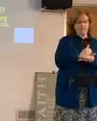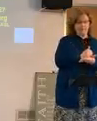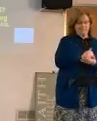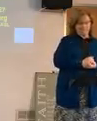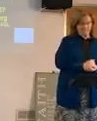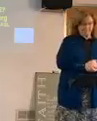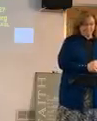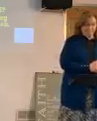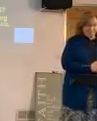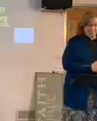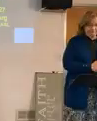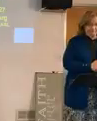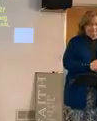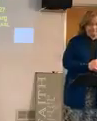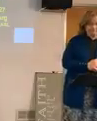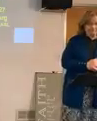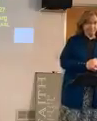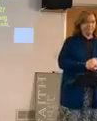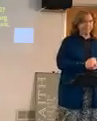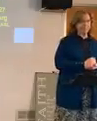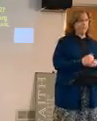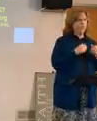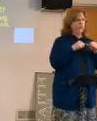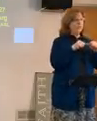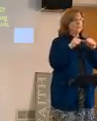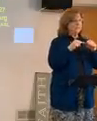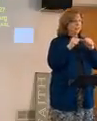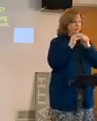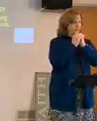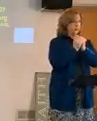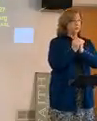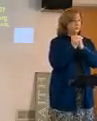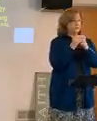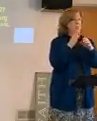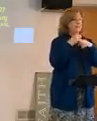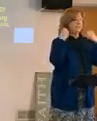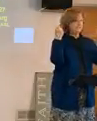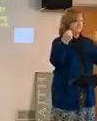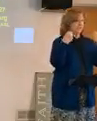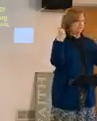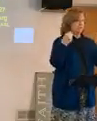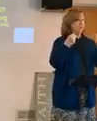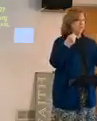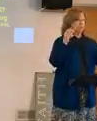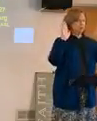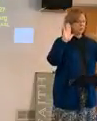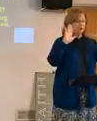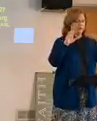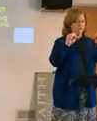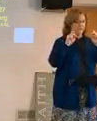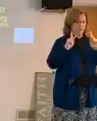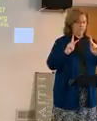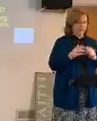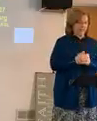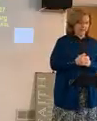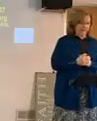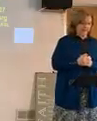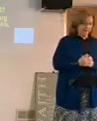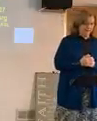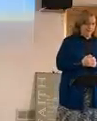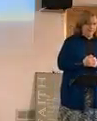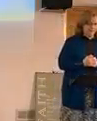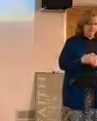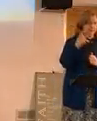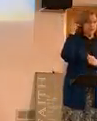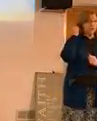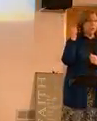Amen. Amen. Well, let's continue to worship and celebrate this wonderful opportunity. I invite